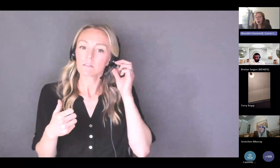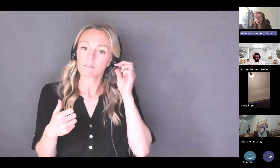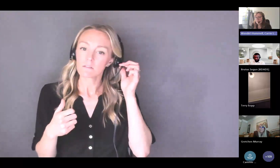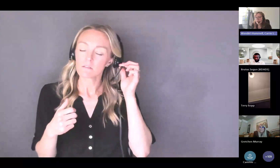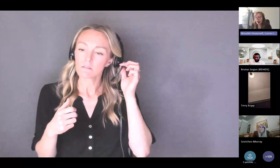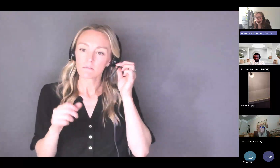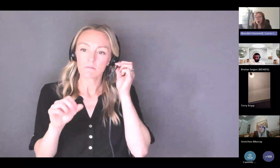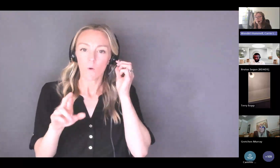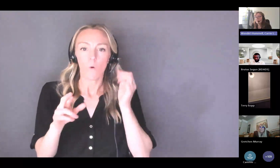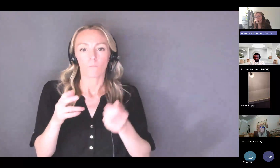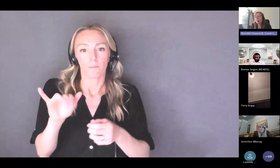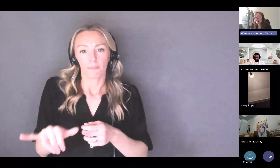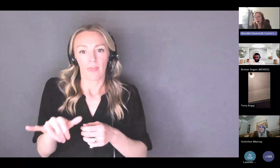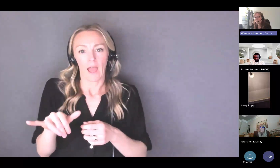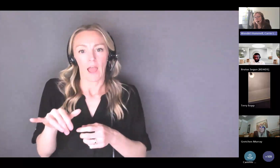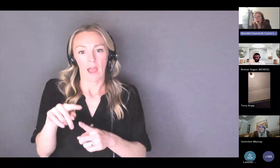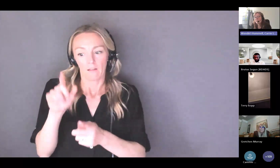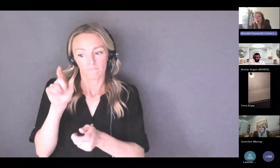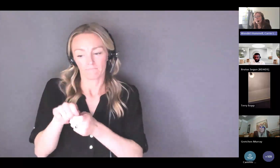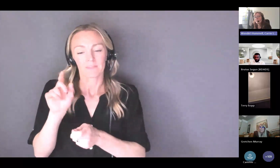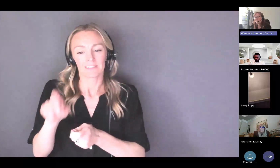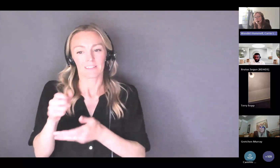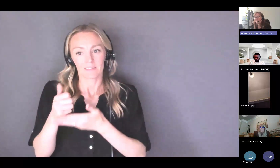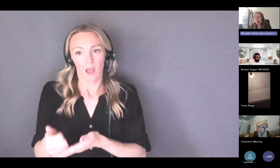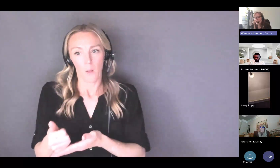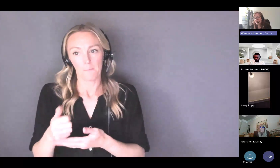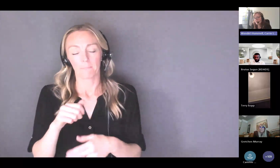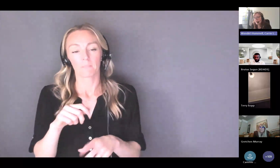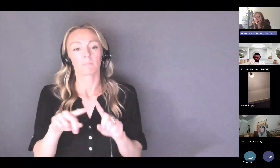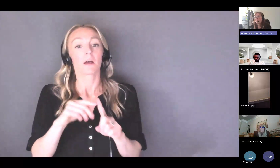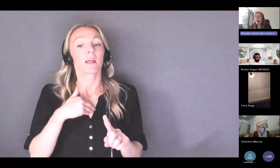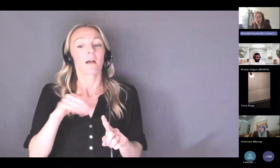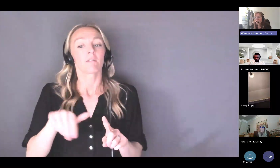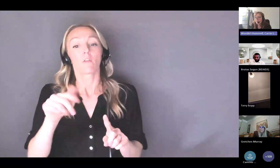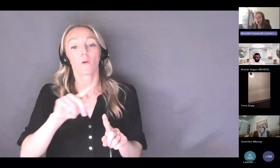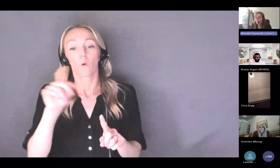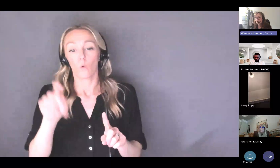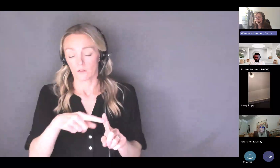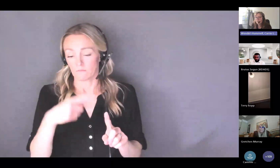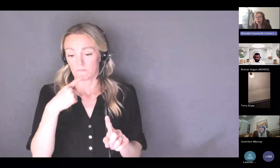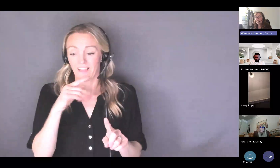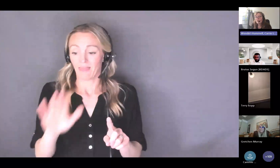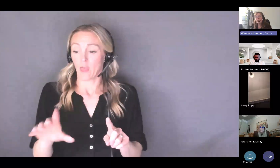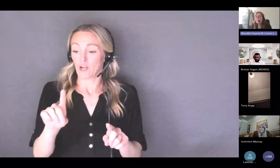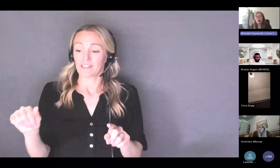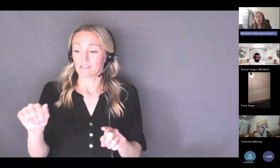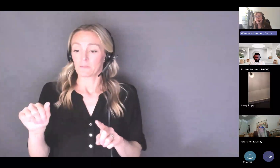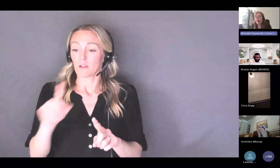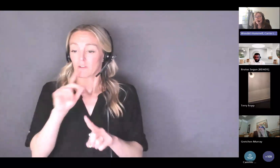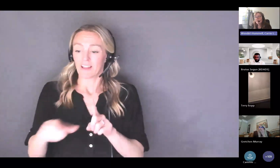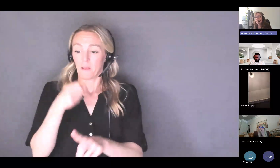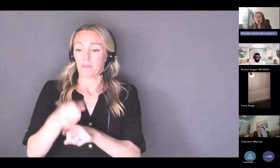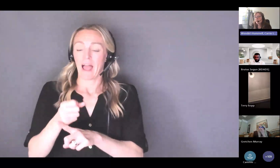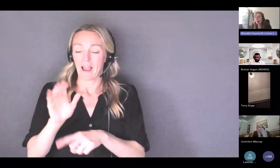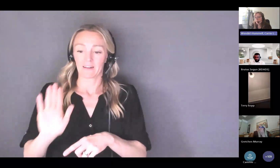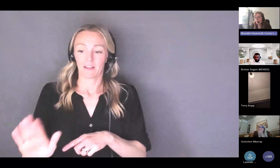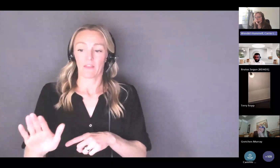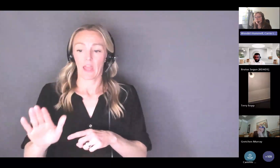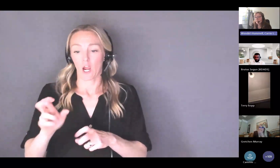need help in this area, but then there's another question that says, does their disability impact their performance? So if we had